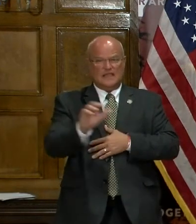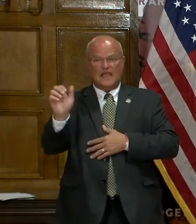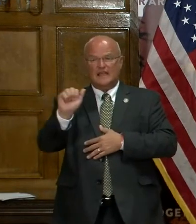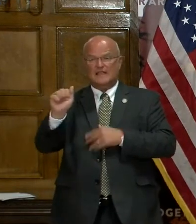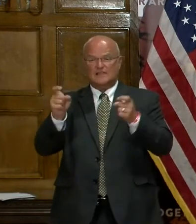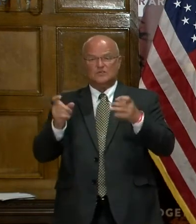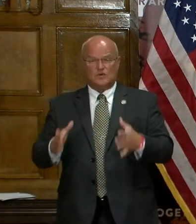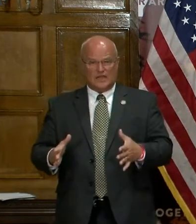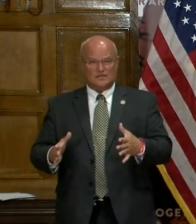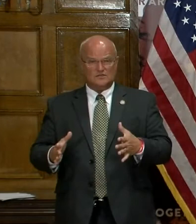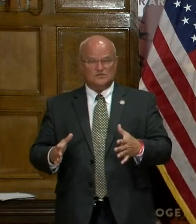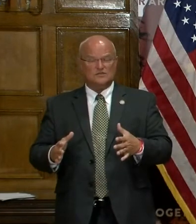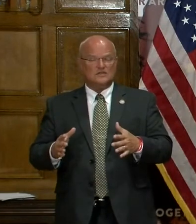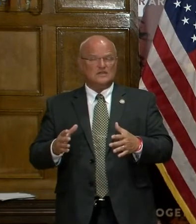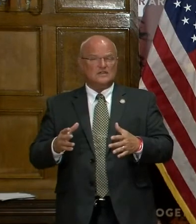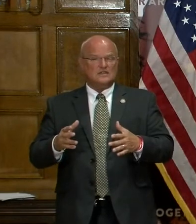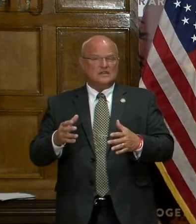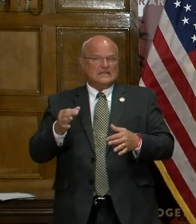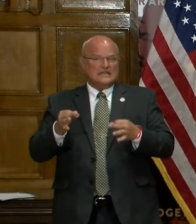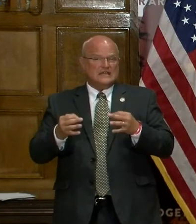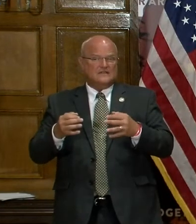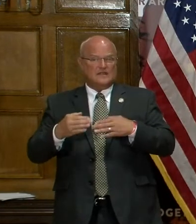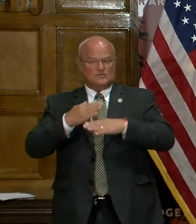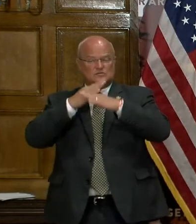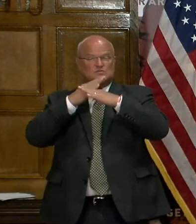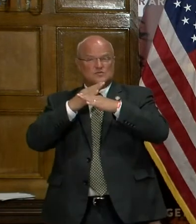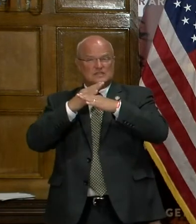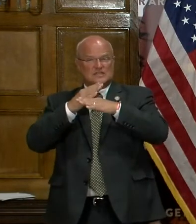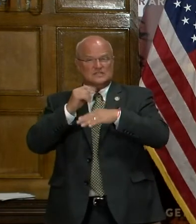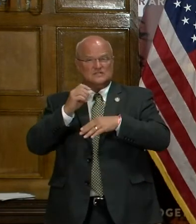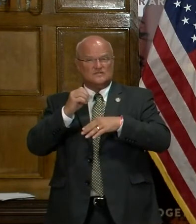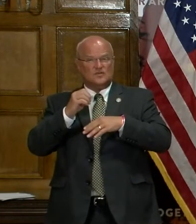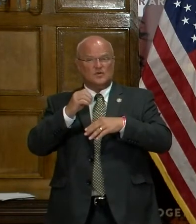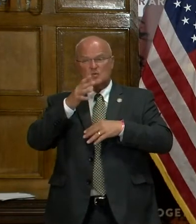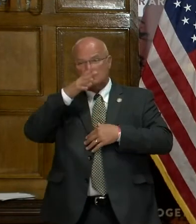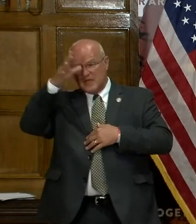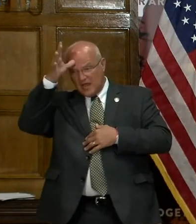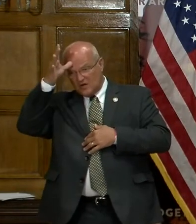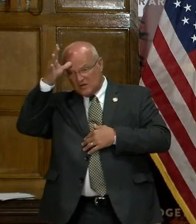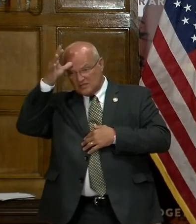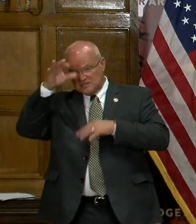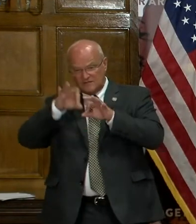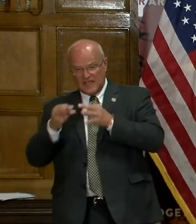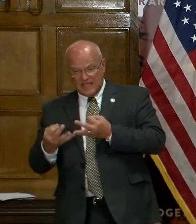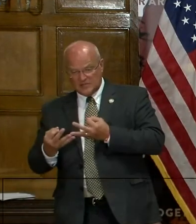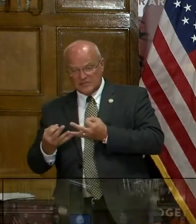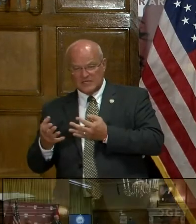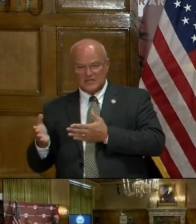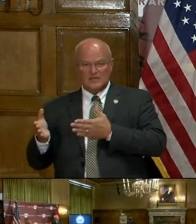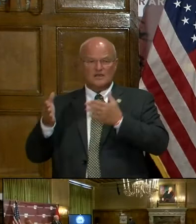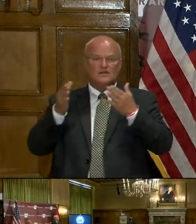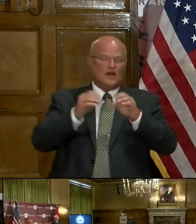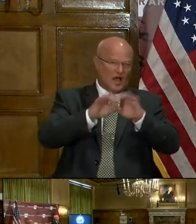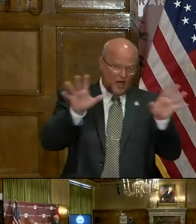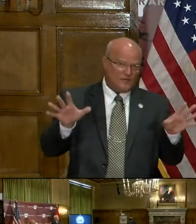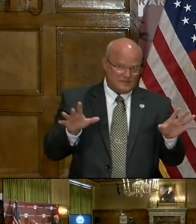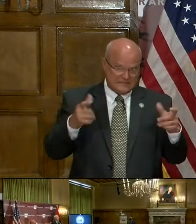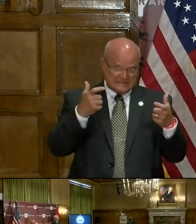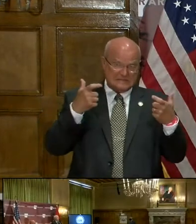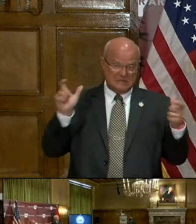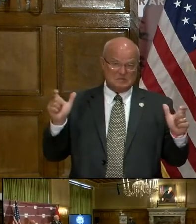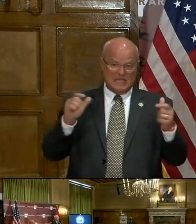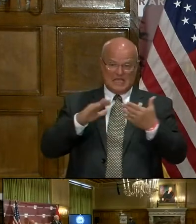there as to whether they restrict it to, you know, parents and relatives, or obviously it's a